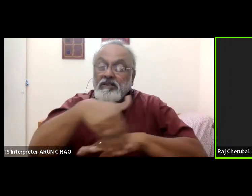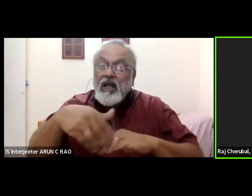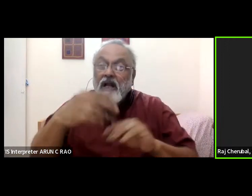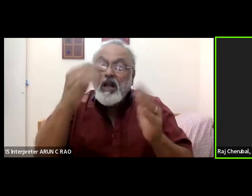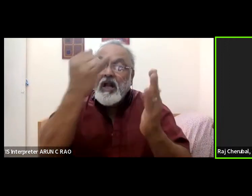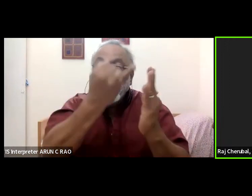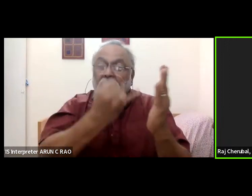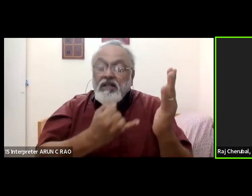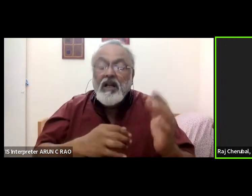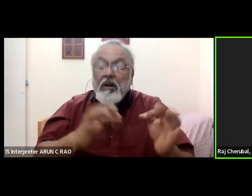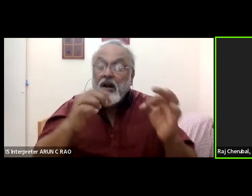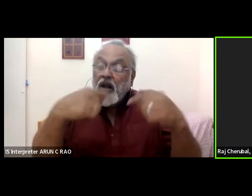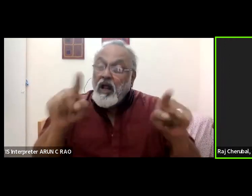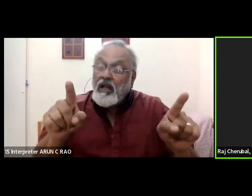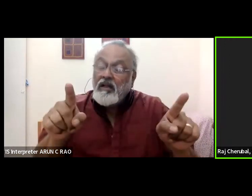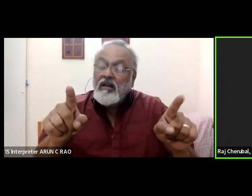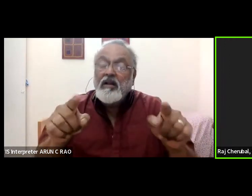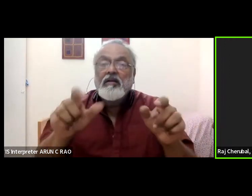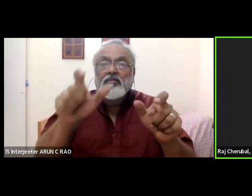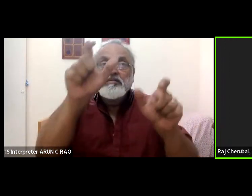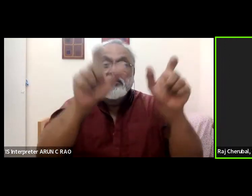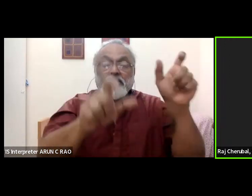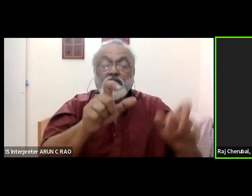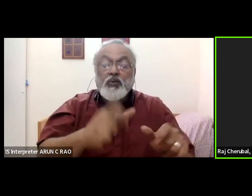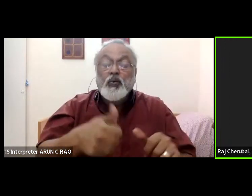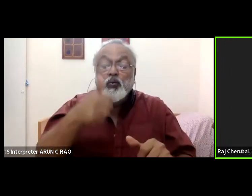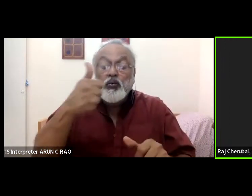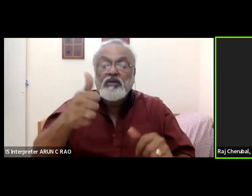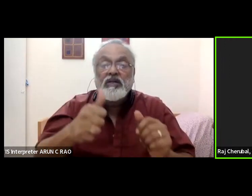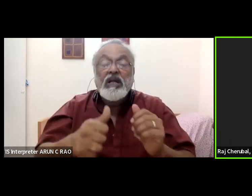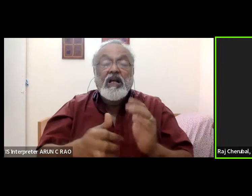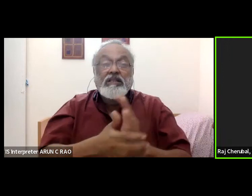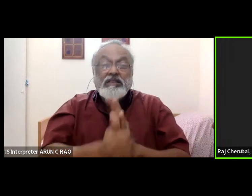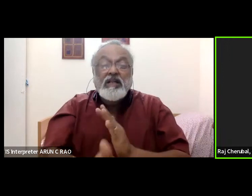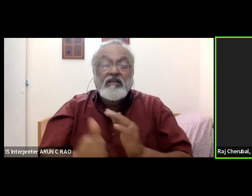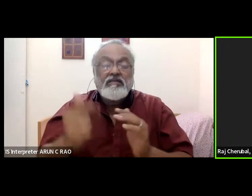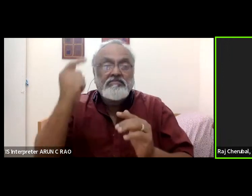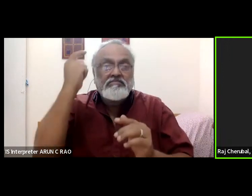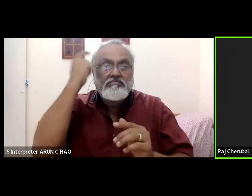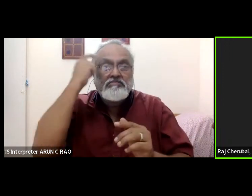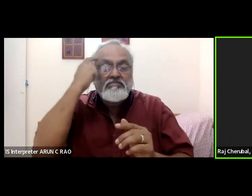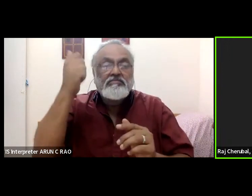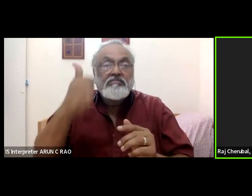be vetted by stakeholders, vetted by experts, so that each element is